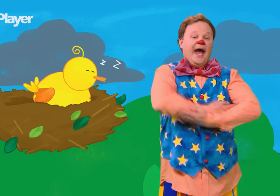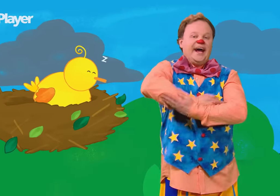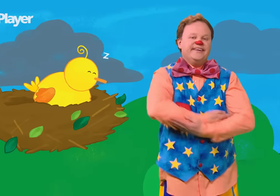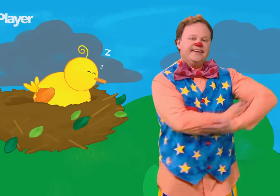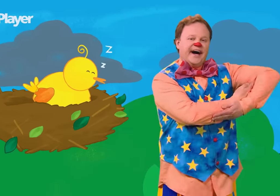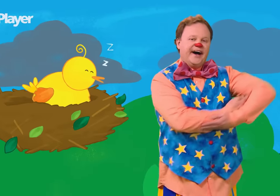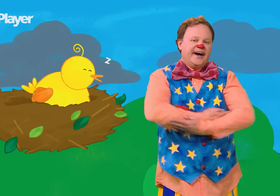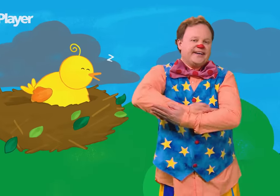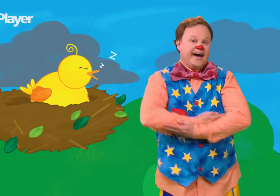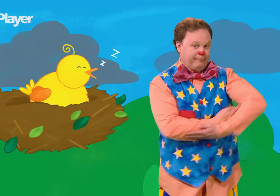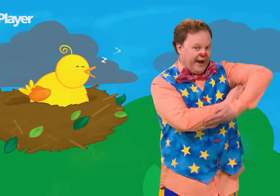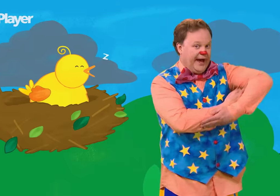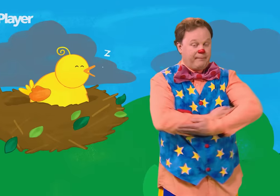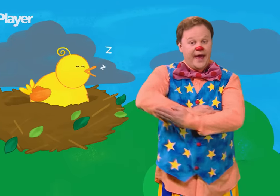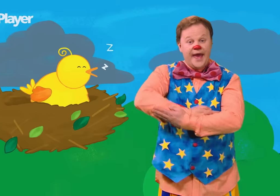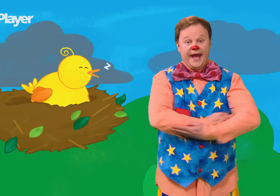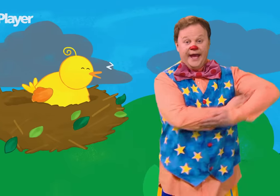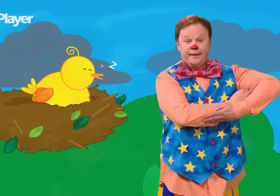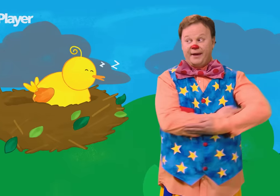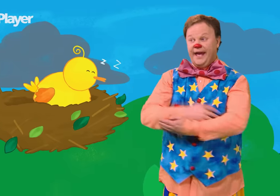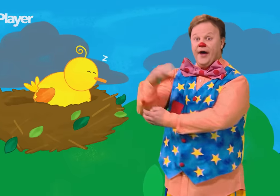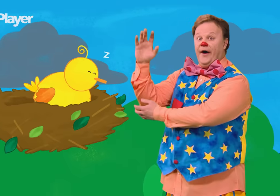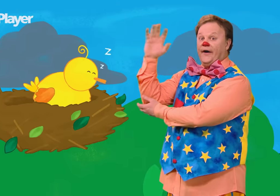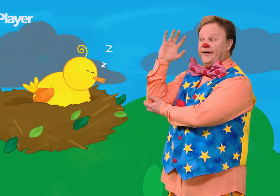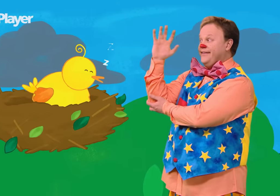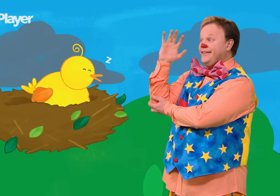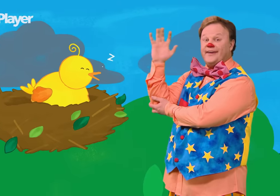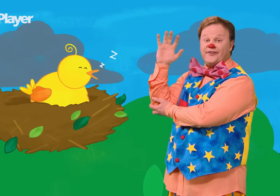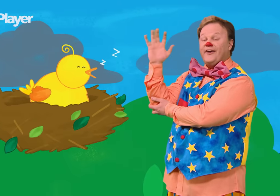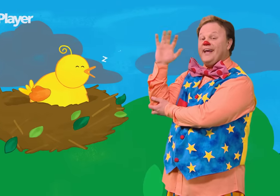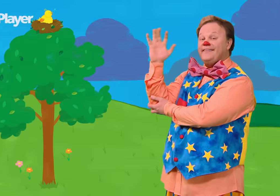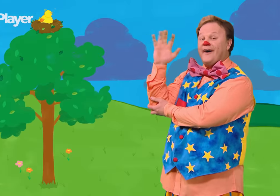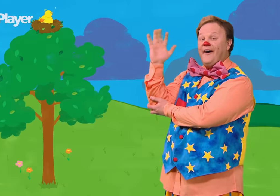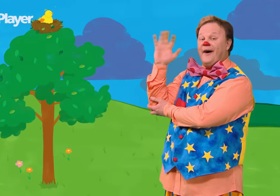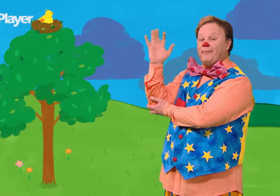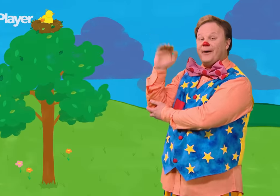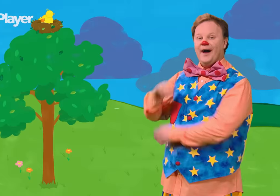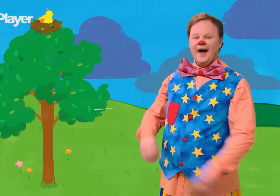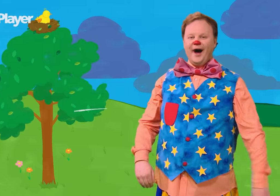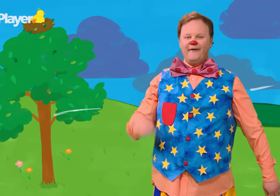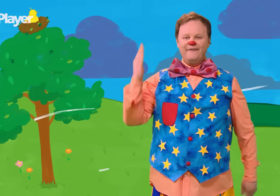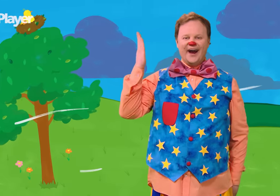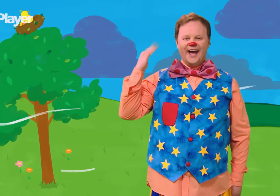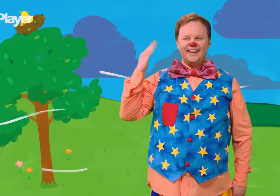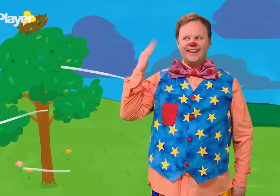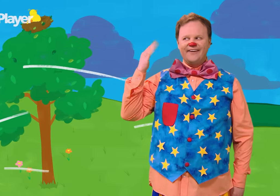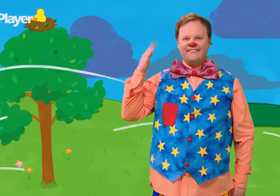Oh. Rock-a-bye baby on the treetop. When the